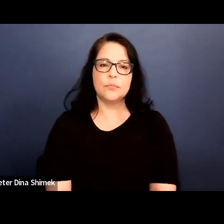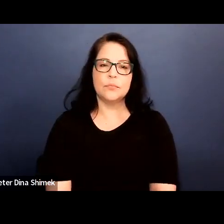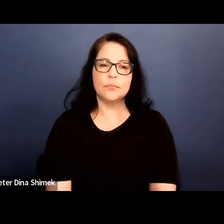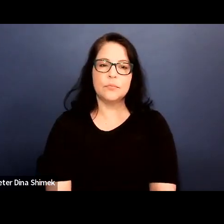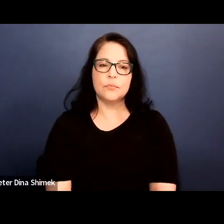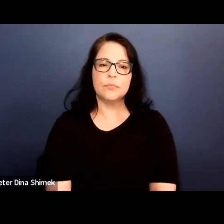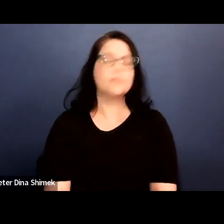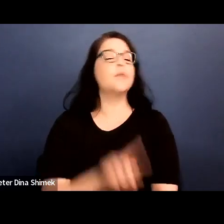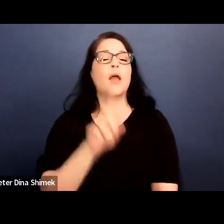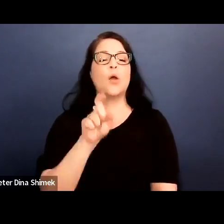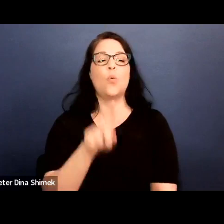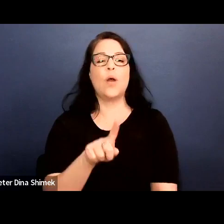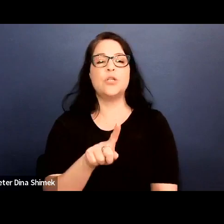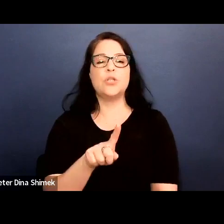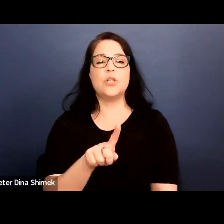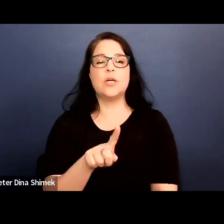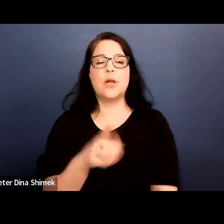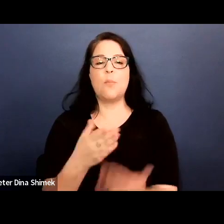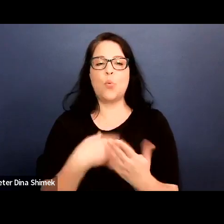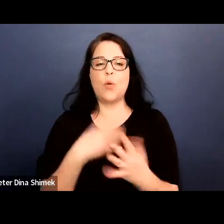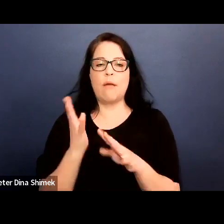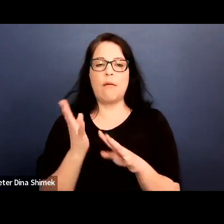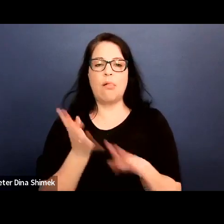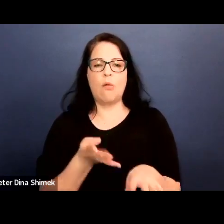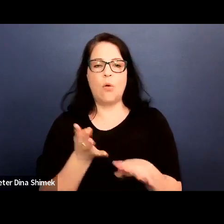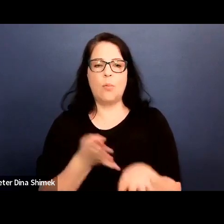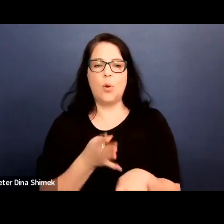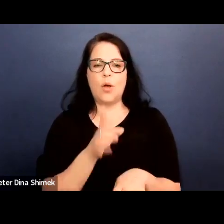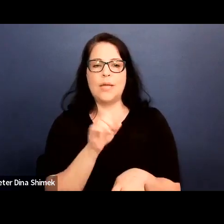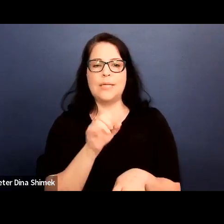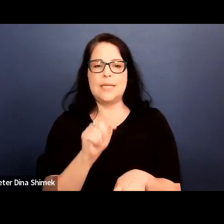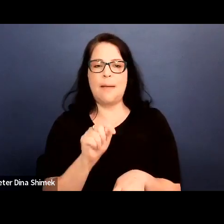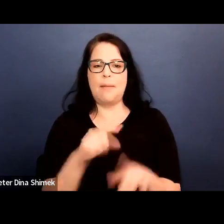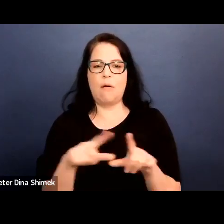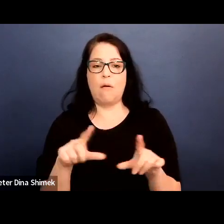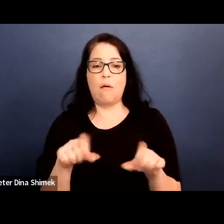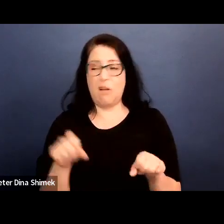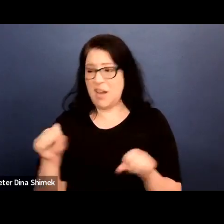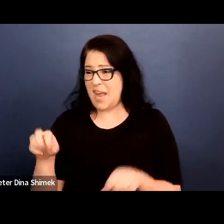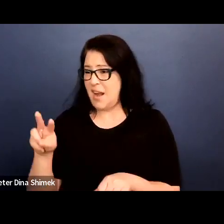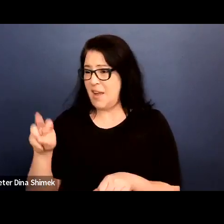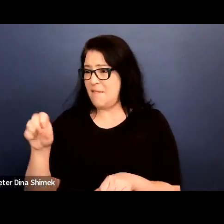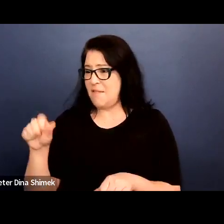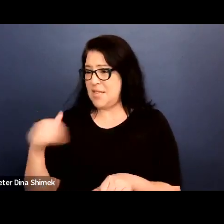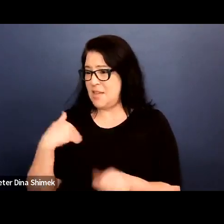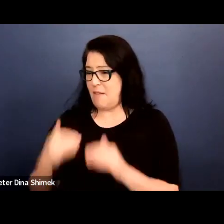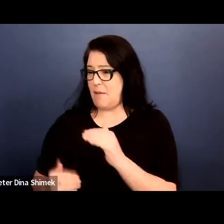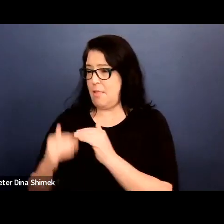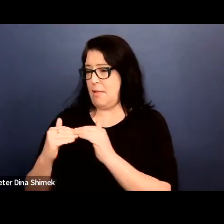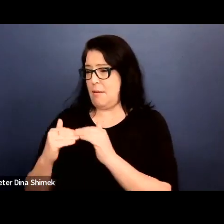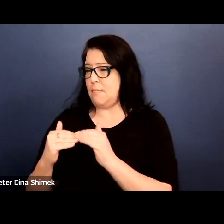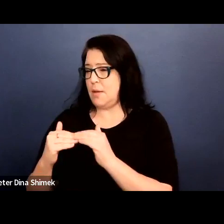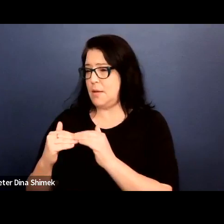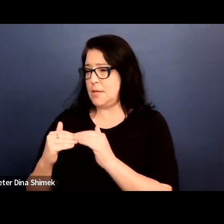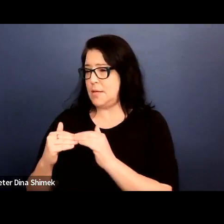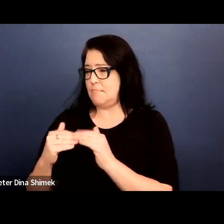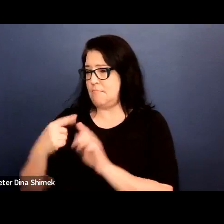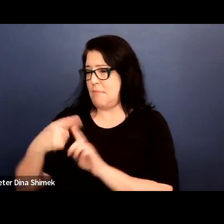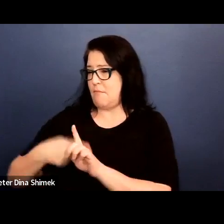Here's a question on the preloadable debit card that we have. Can the Visa card have a limit on it so much per